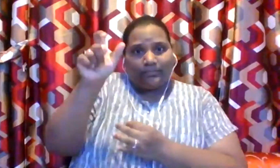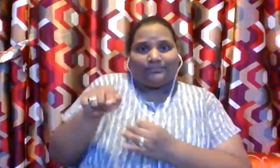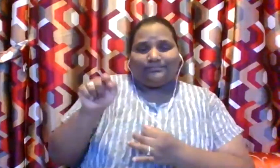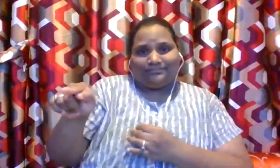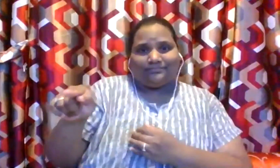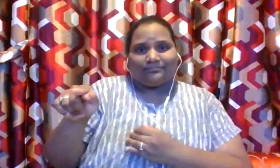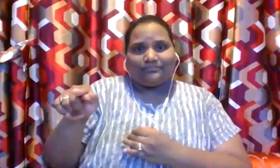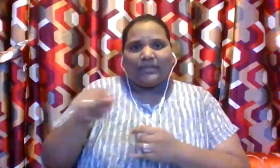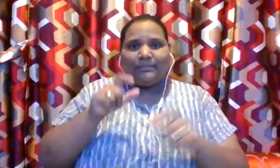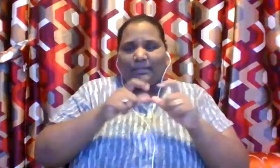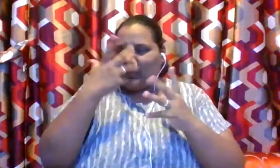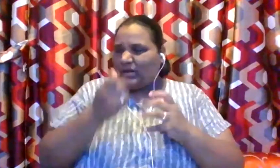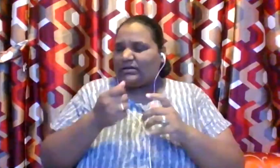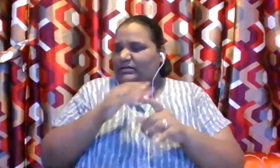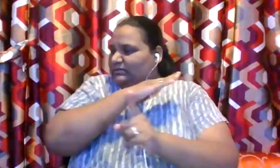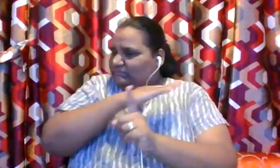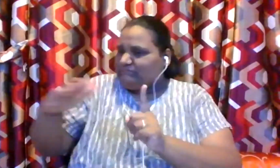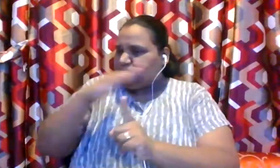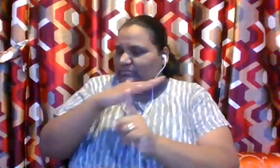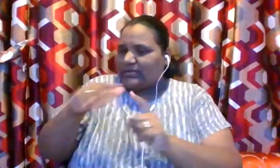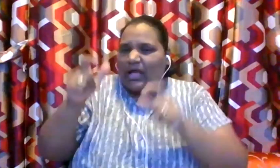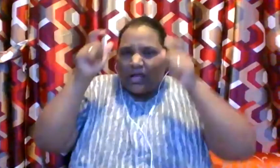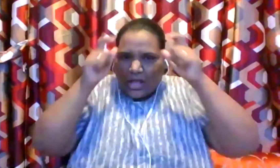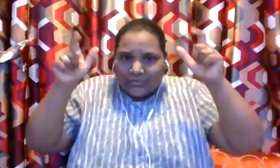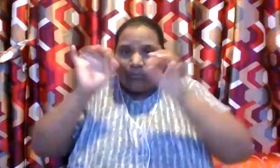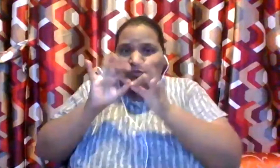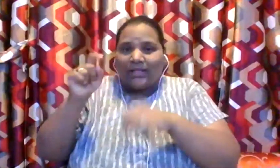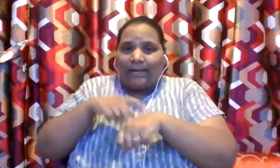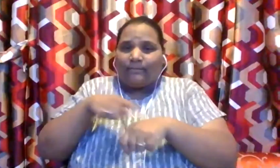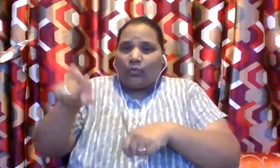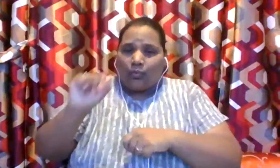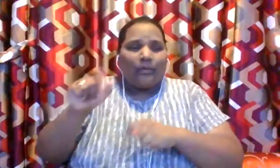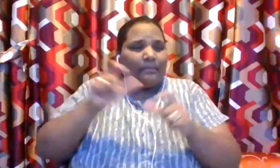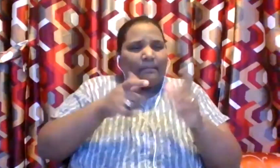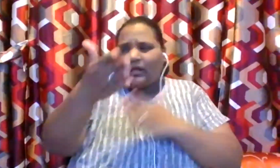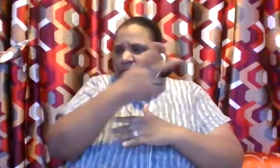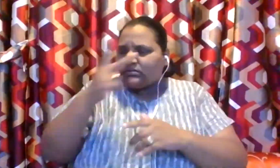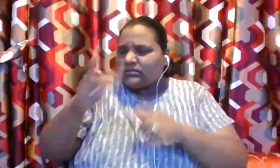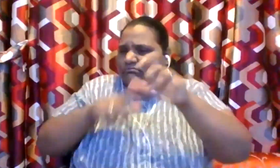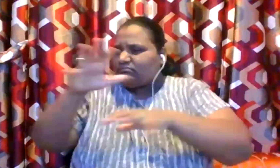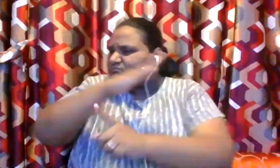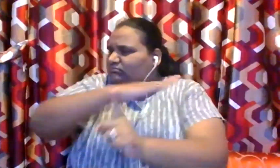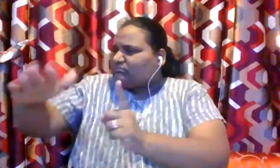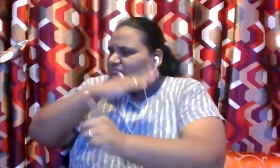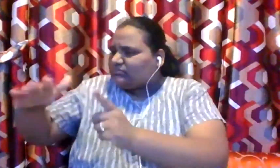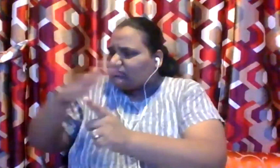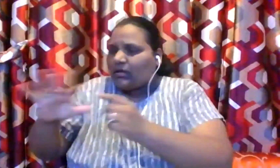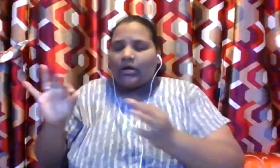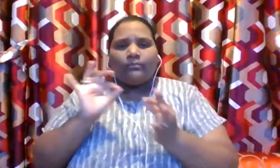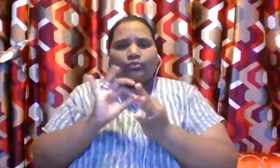cruelly, they were killing cows, they were killing animals in the name of the Vedas. So the Vedas,